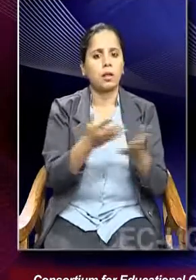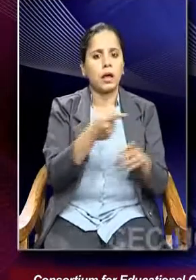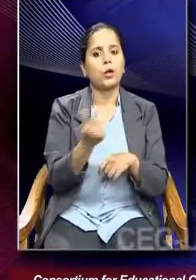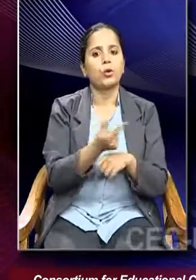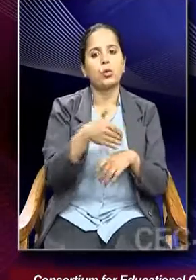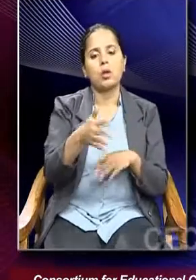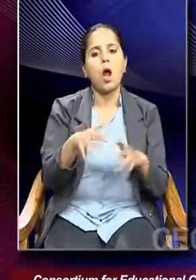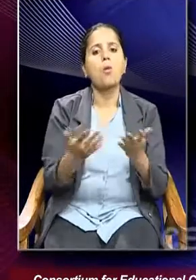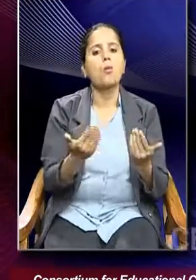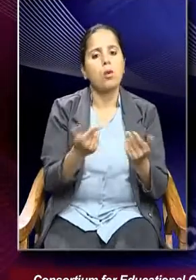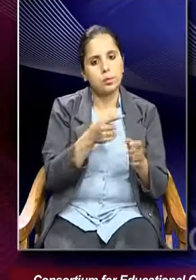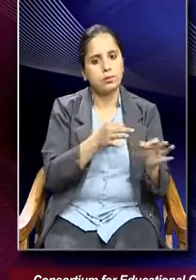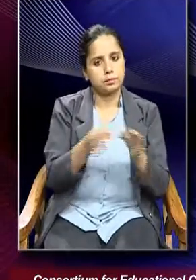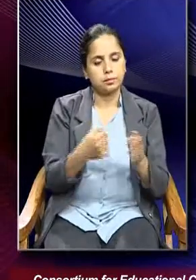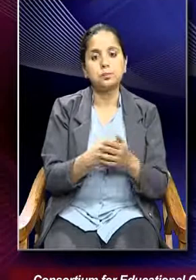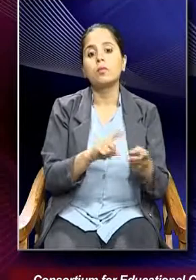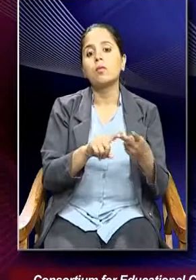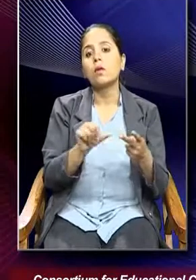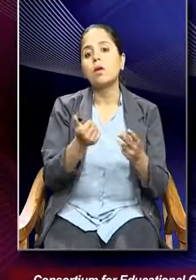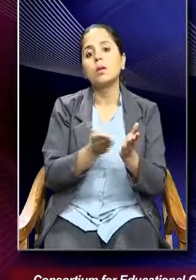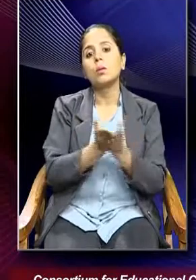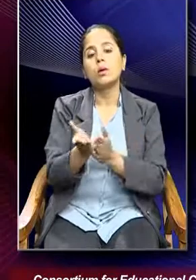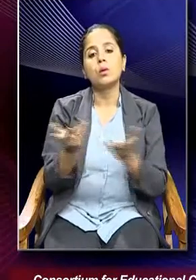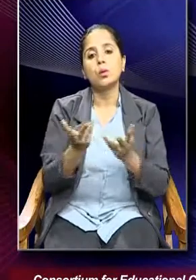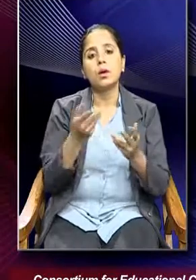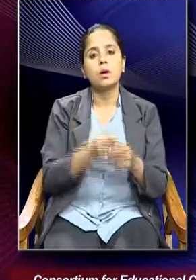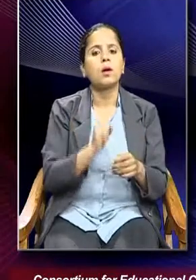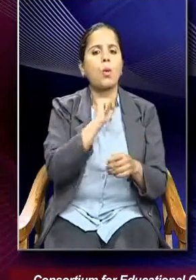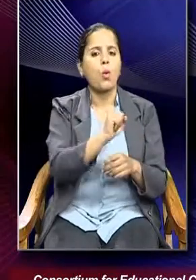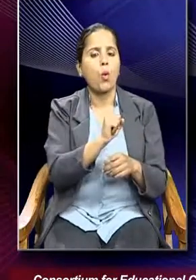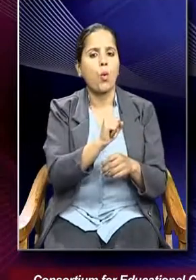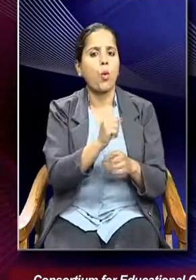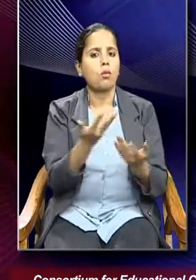used. The other way is compliant cost of